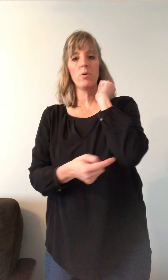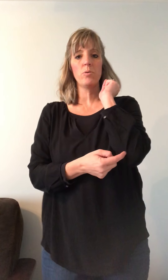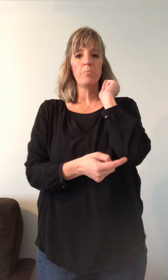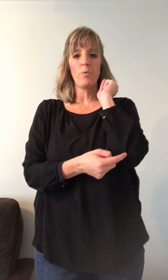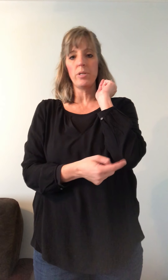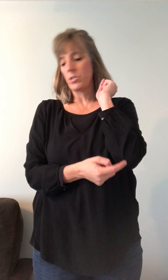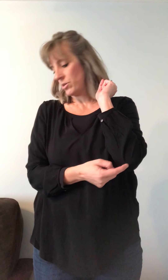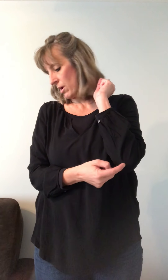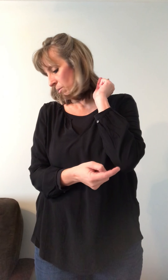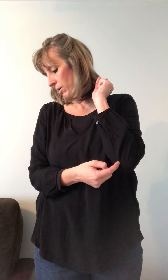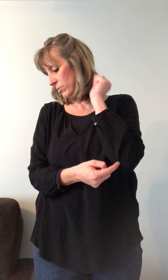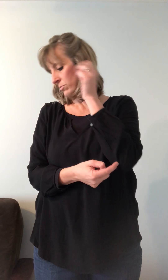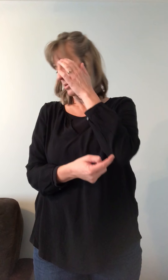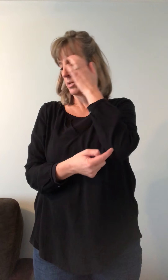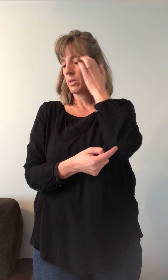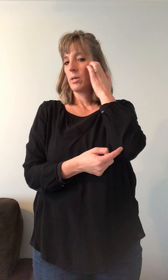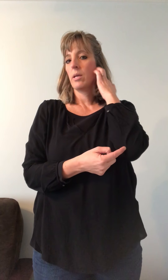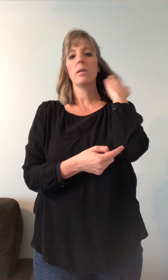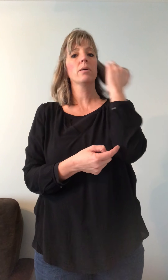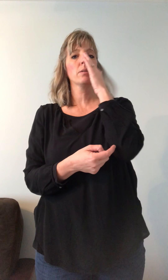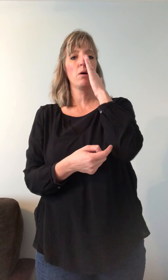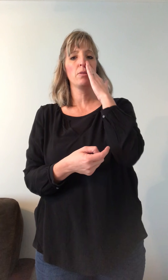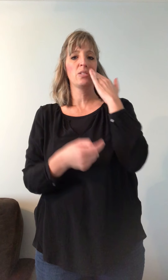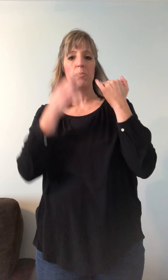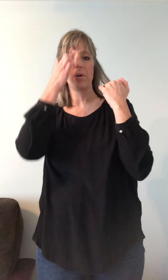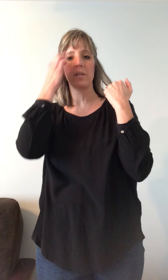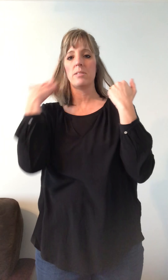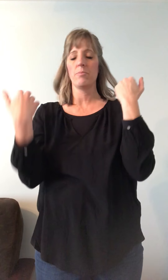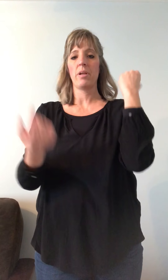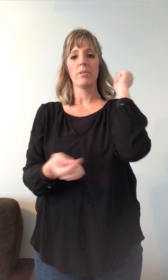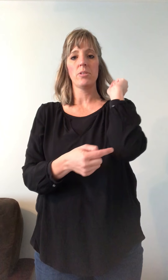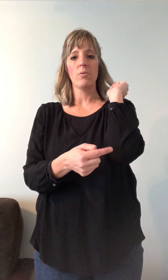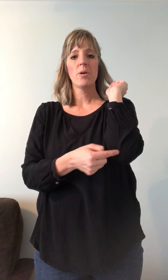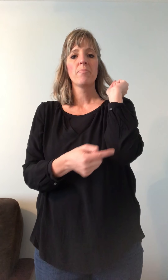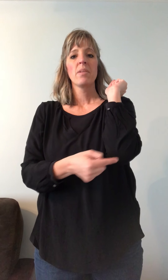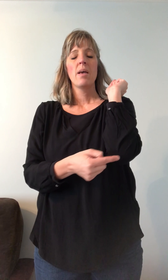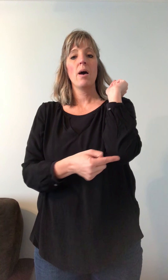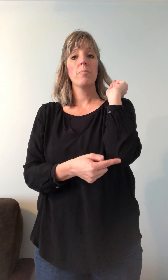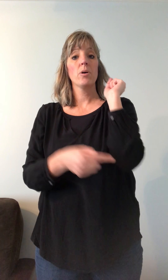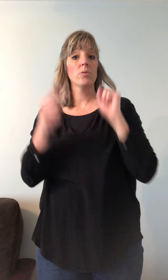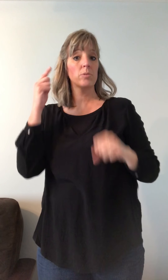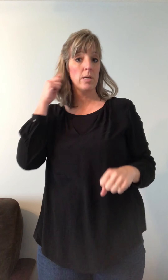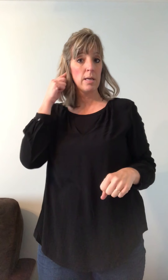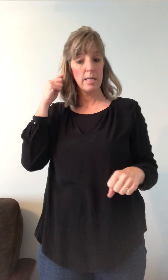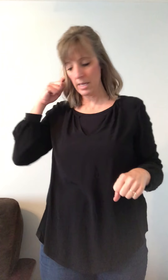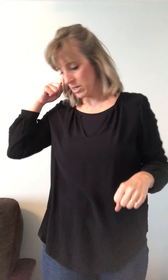Elbow, point to your elbow. Ear, all these are pointing to whatever, so elbow,